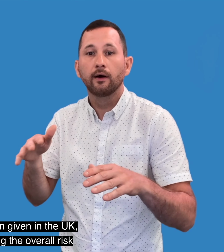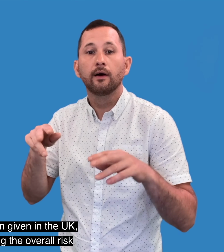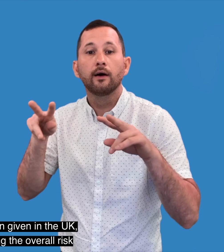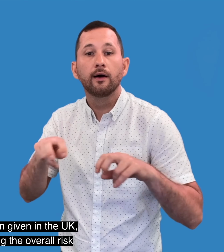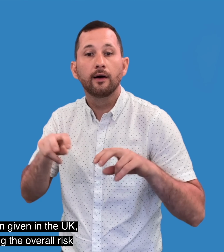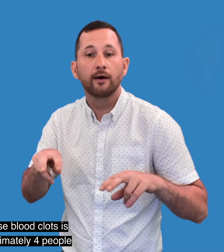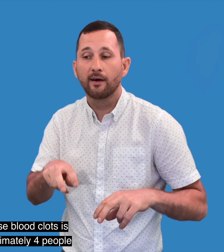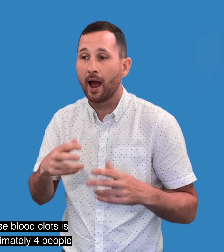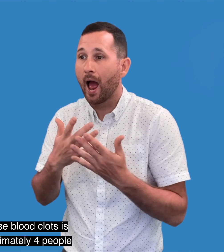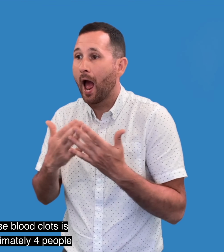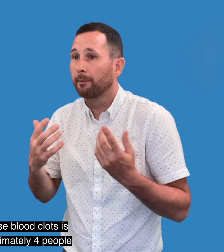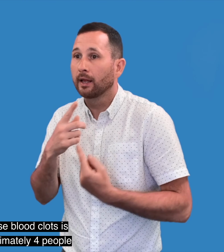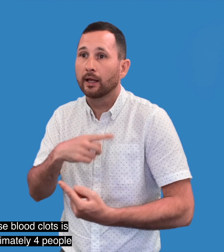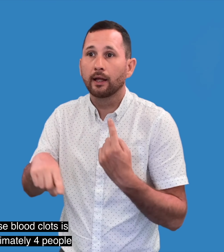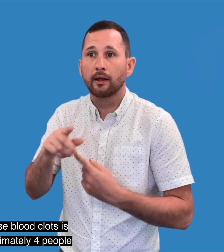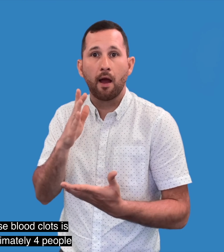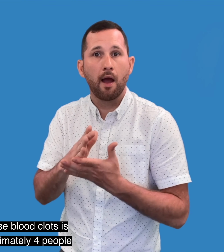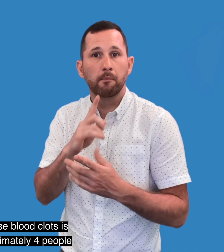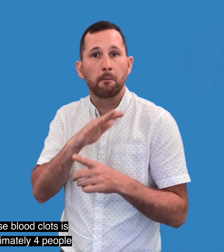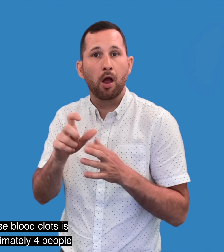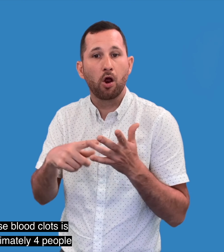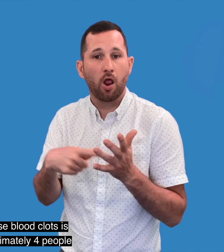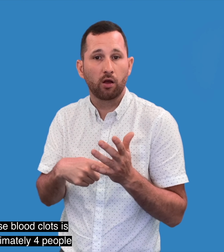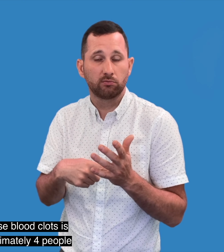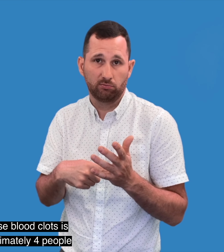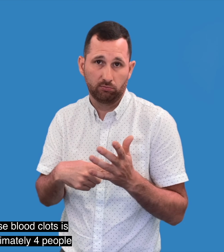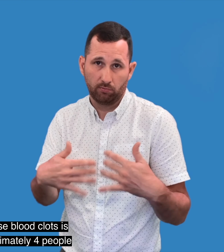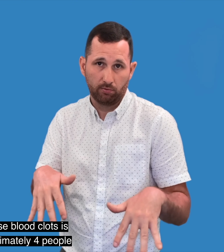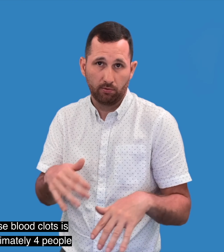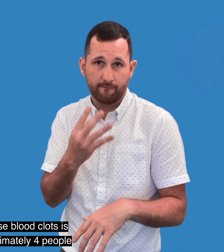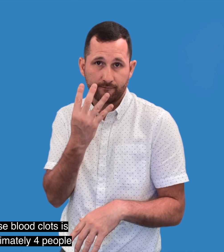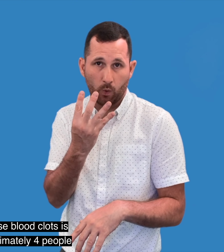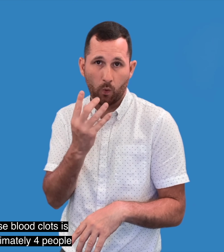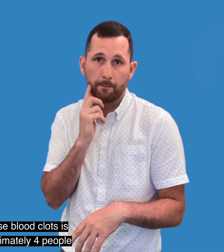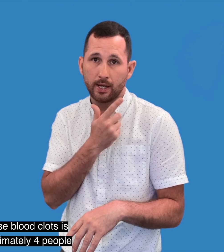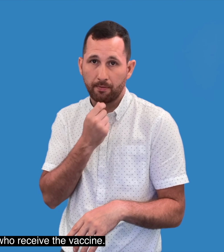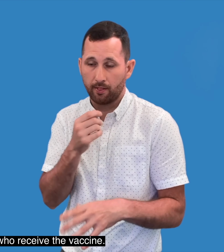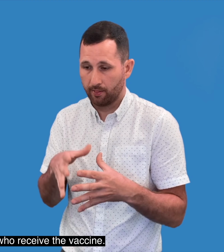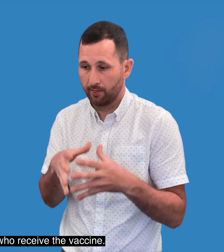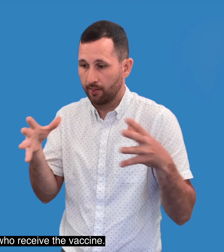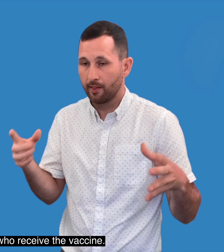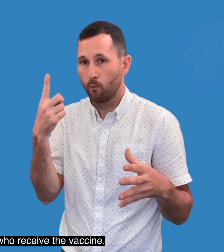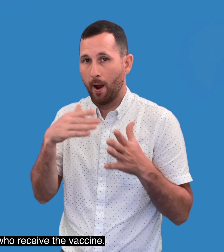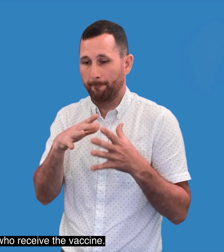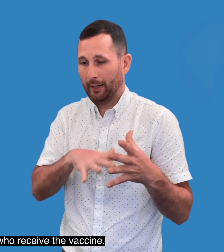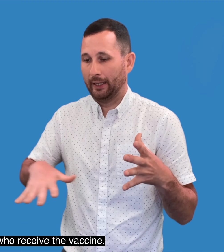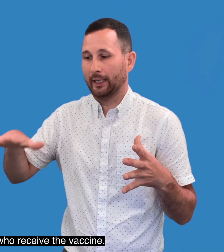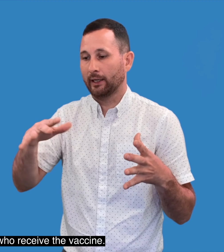overall risk of these blood clots is approximately 4 people in 1 million who receive the vaccine.